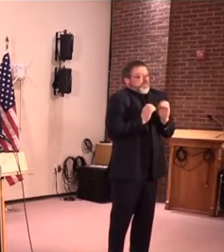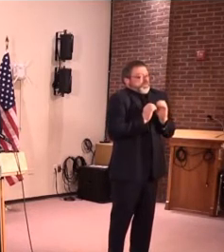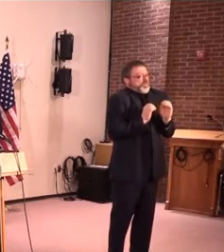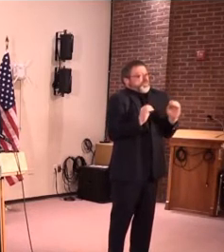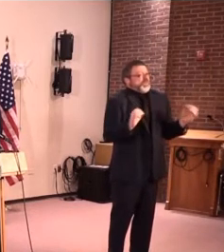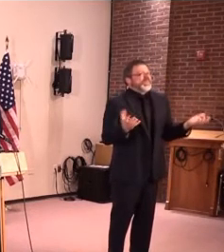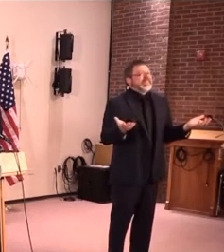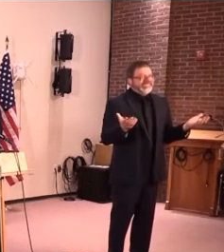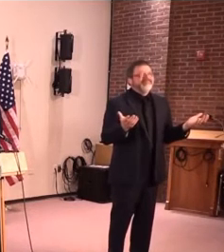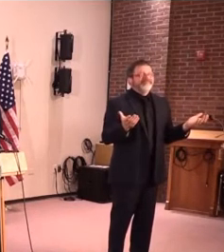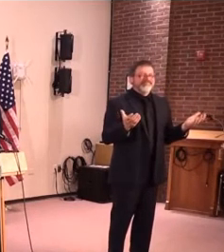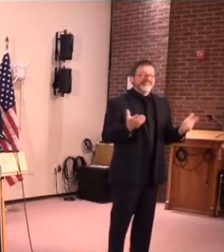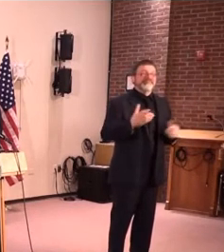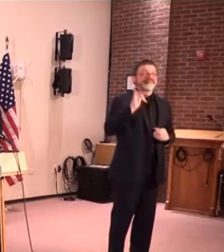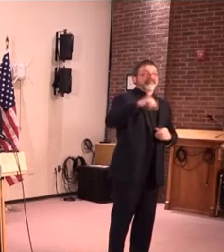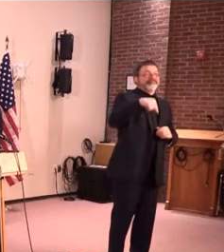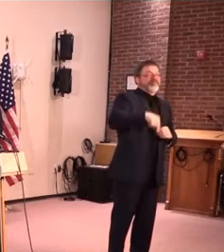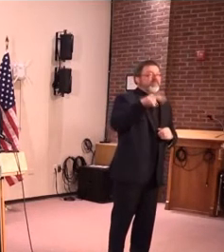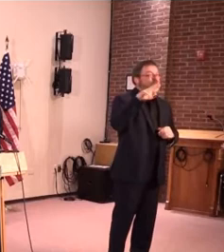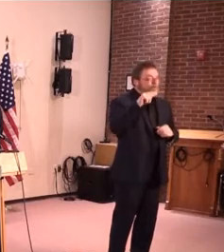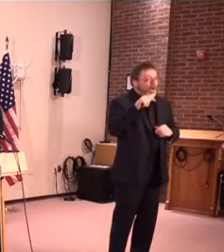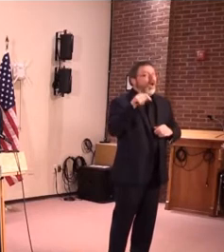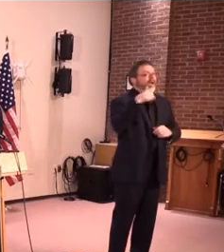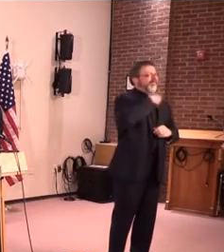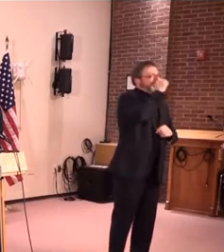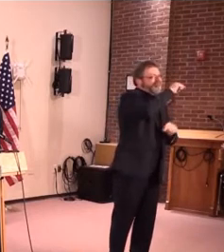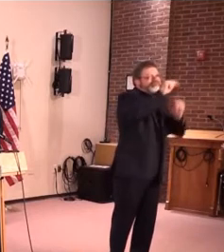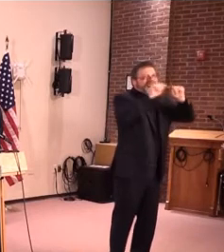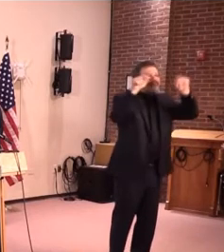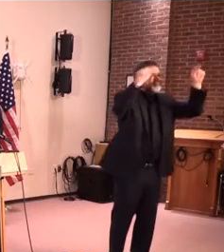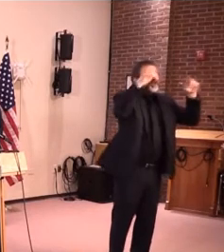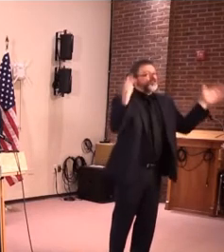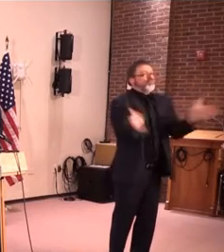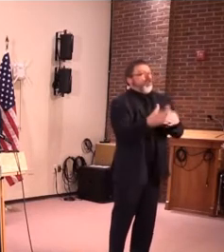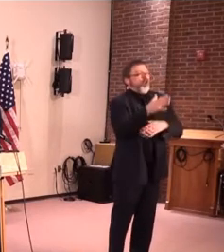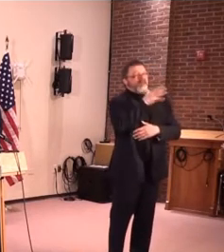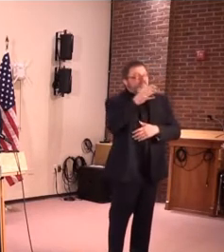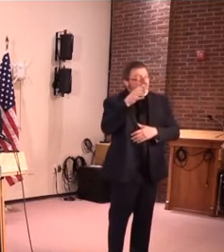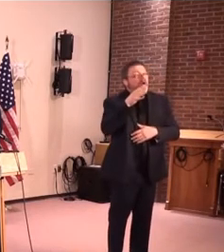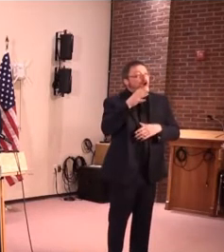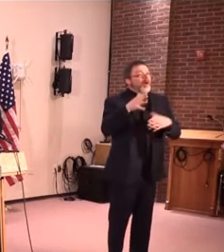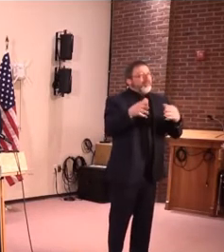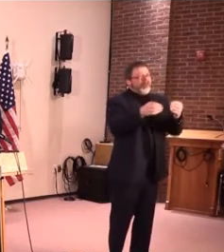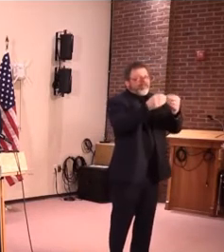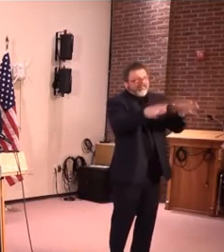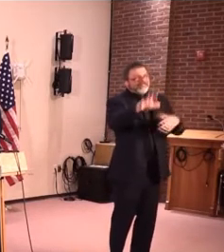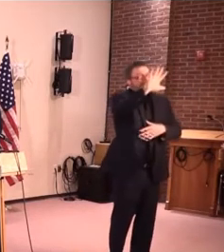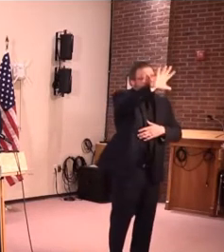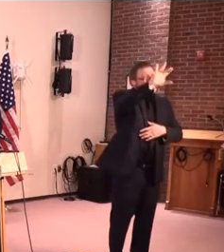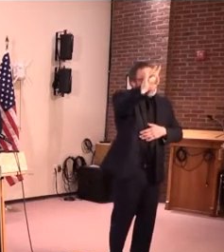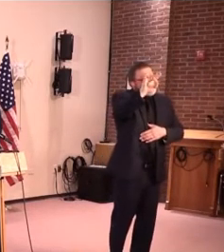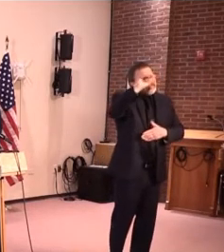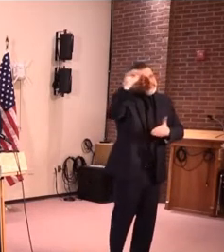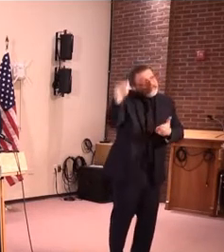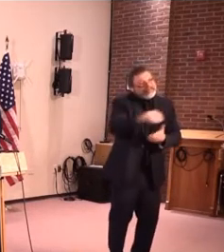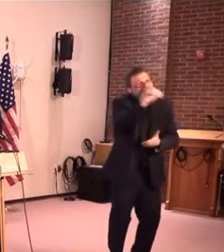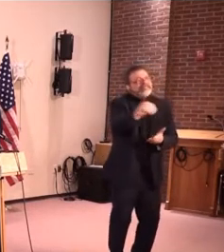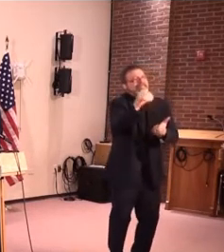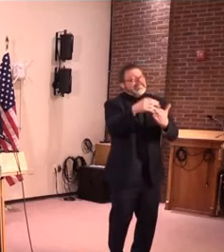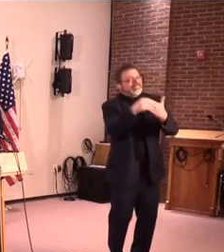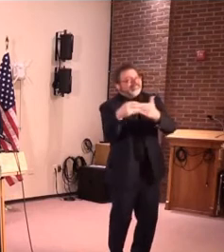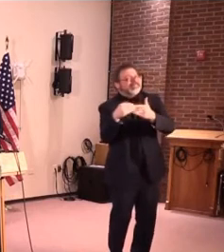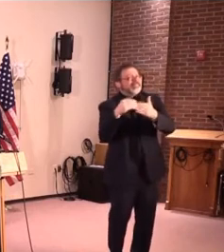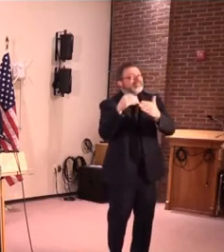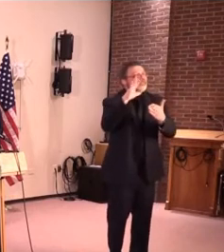approximately $58,000 in annual income due to the milk price declines. A medium farm, $117,000